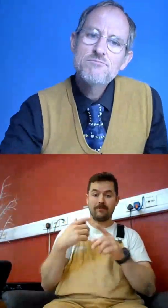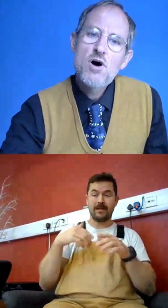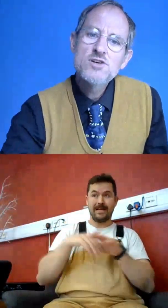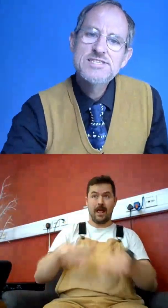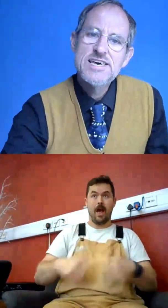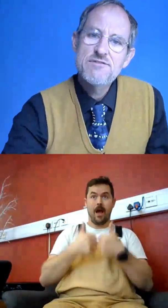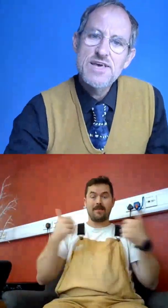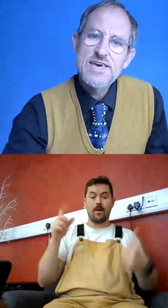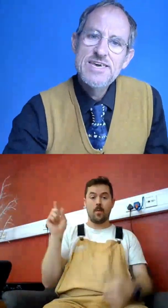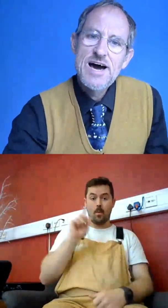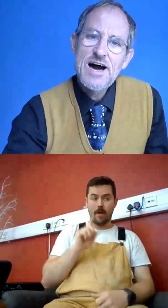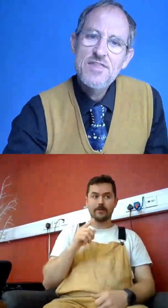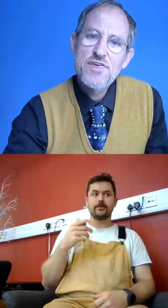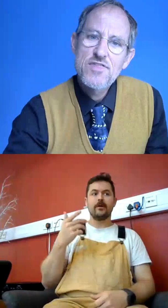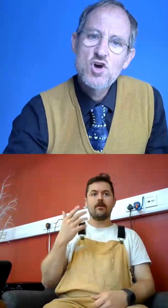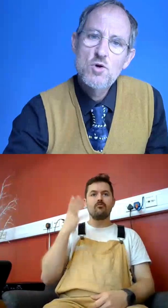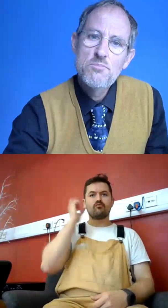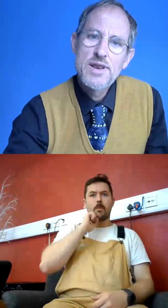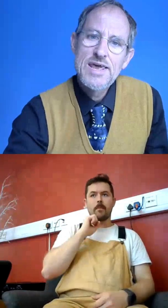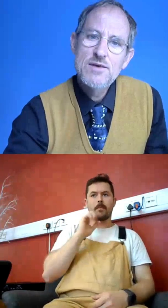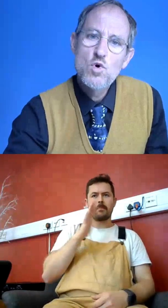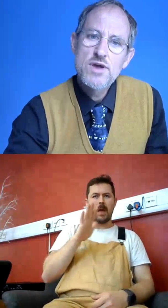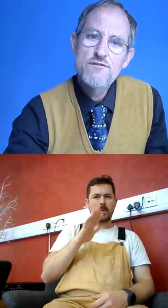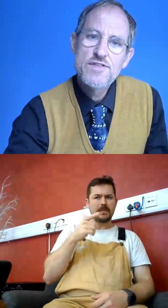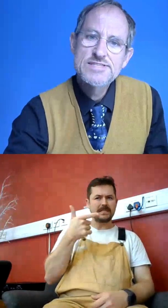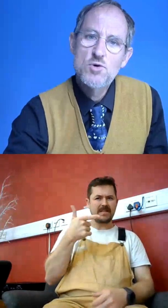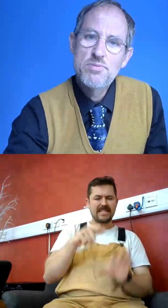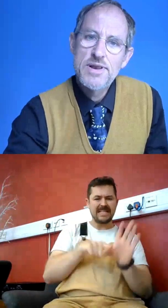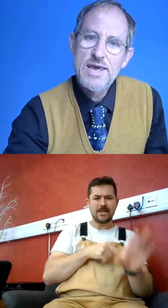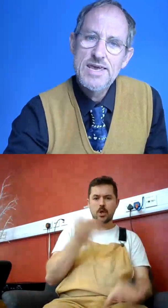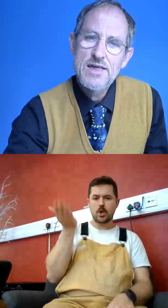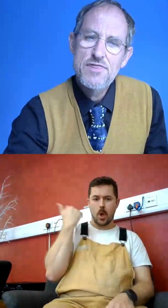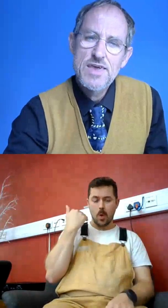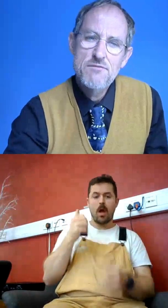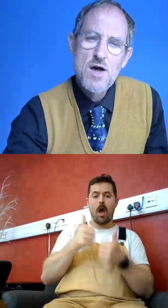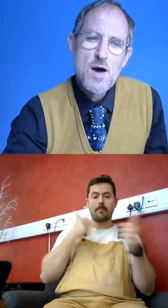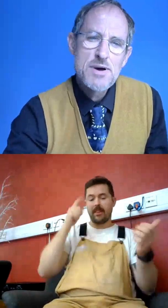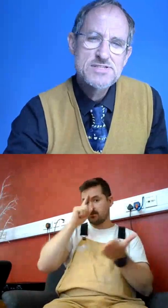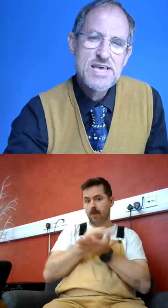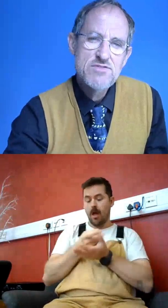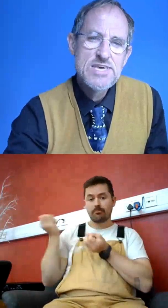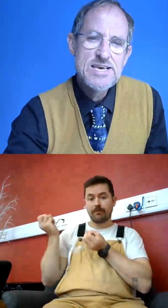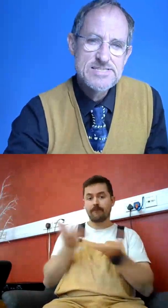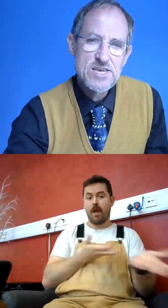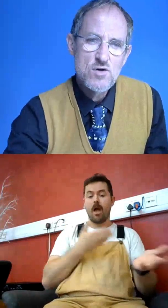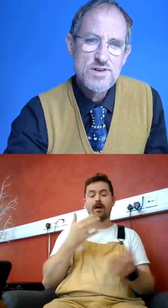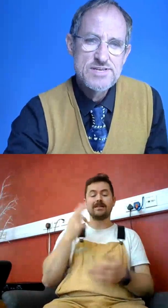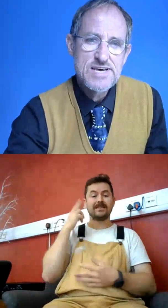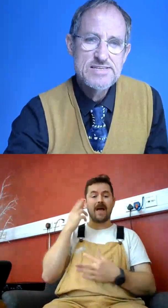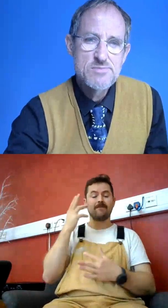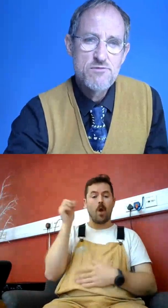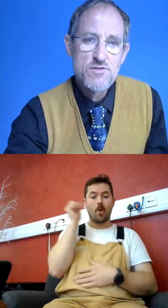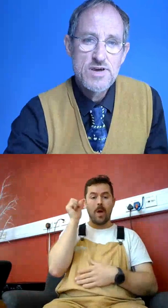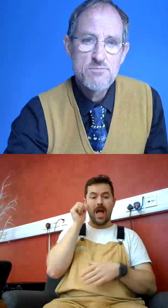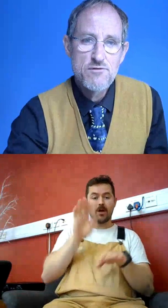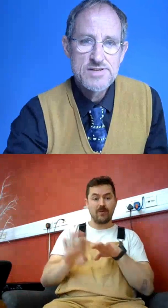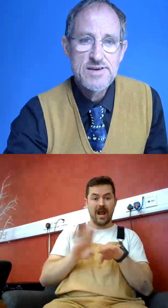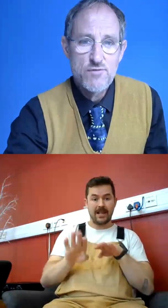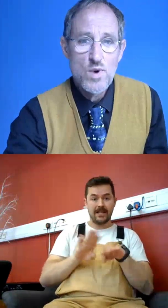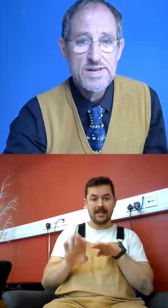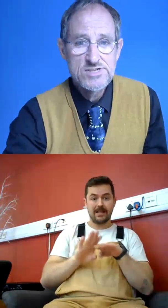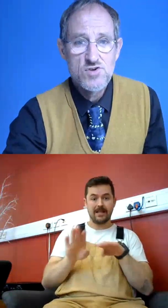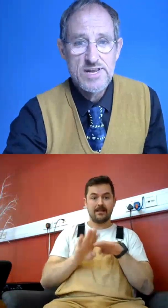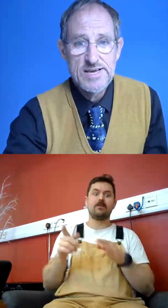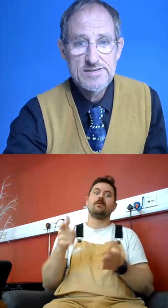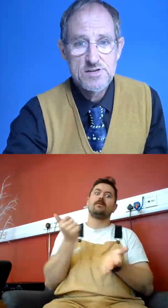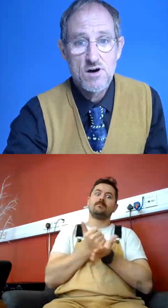Well, positively, I think the company, working for this company, I think about 7 years ago, they decided to provide